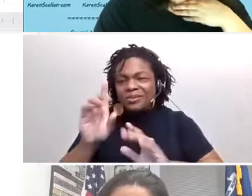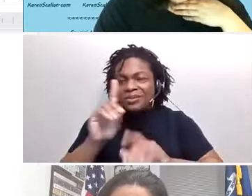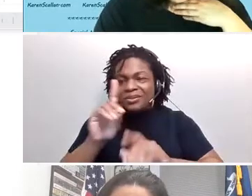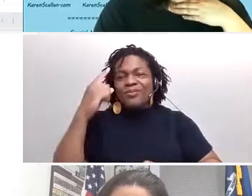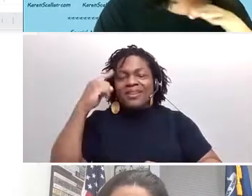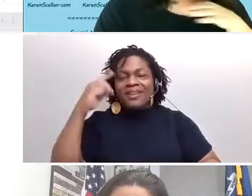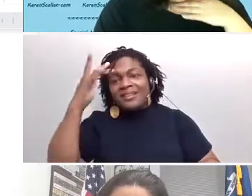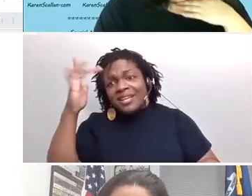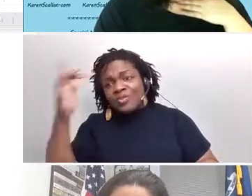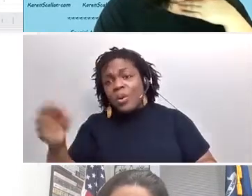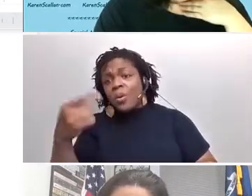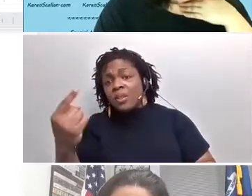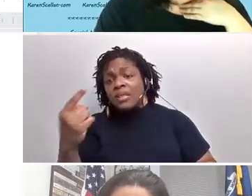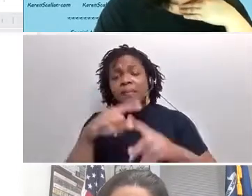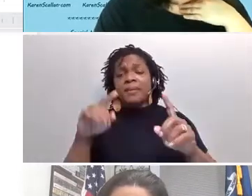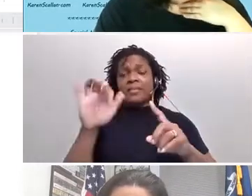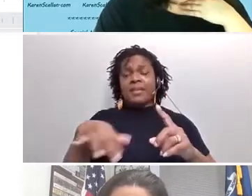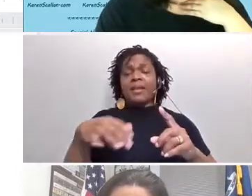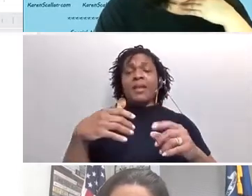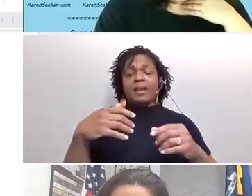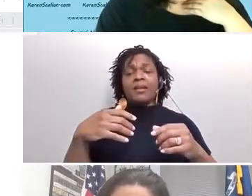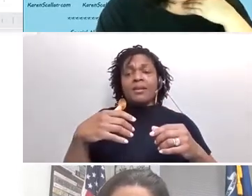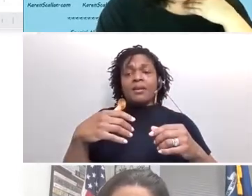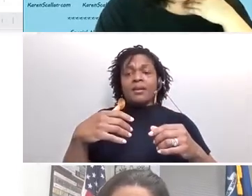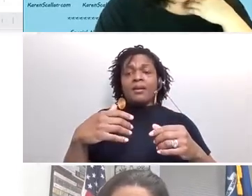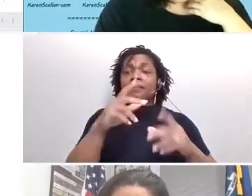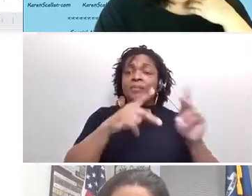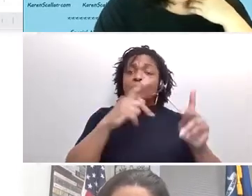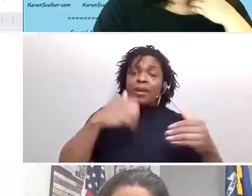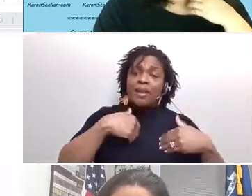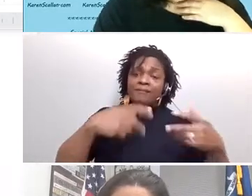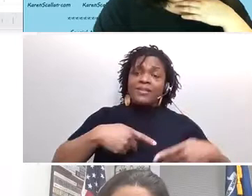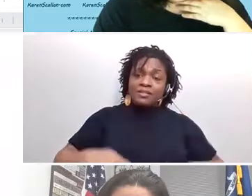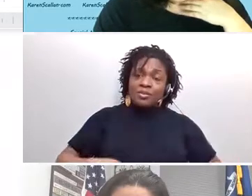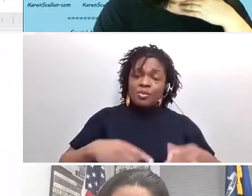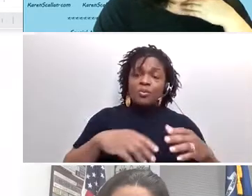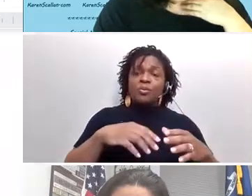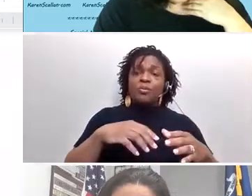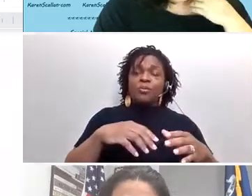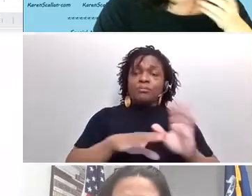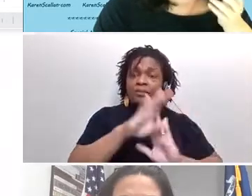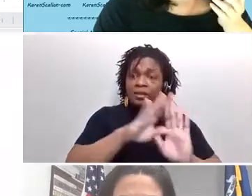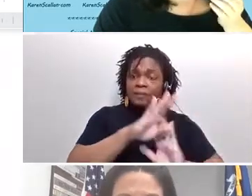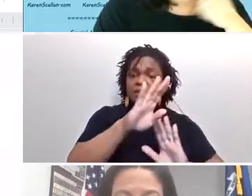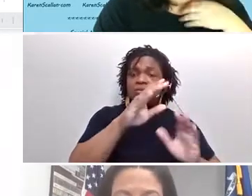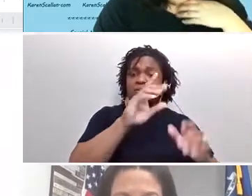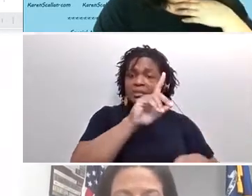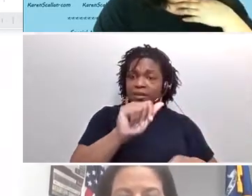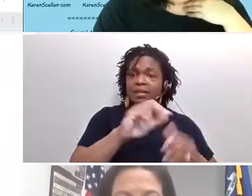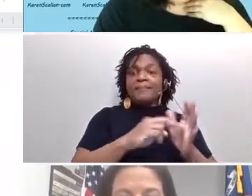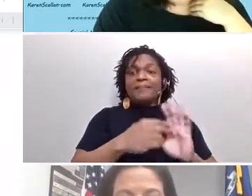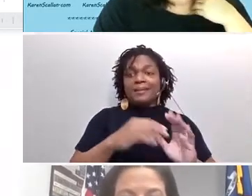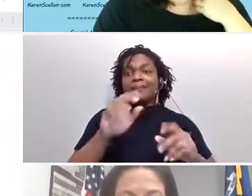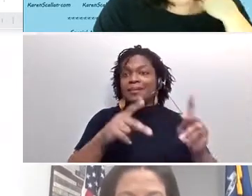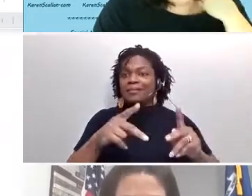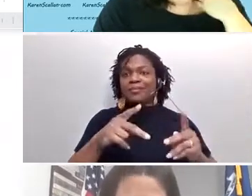those individuals tend to be left out a lot too, because people think that they're not going to have something to contribute,